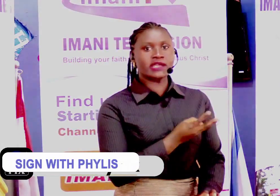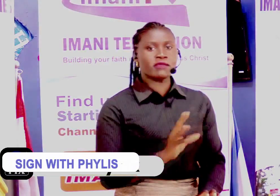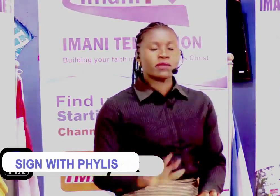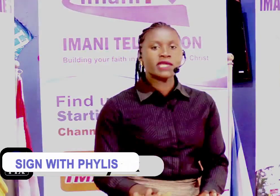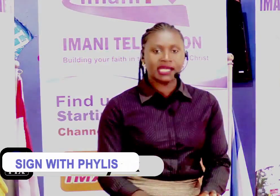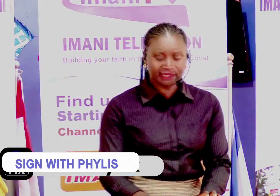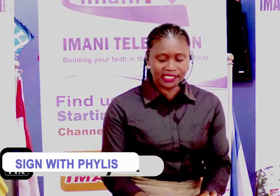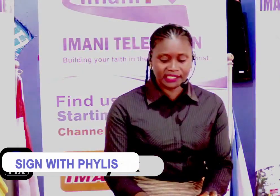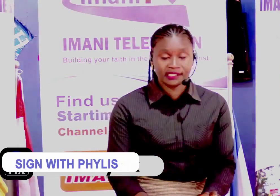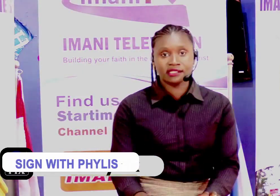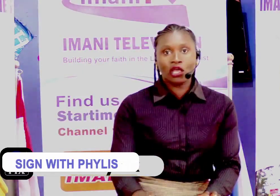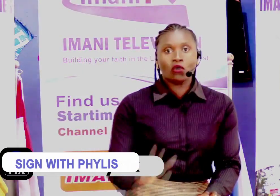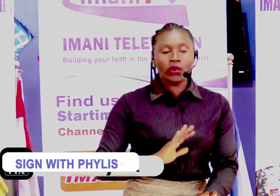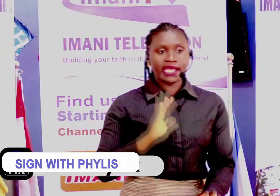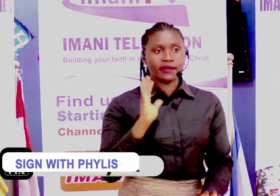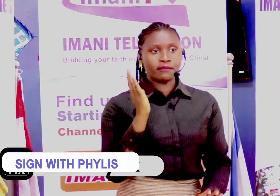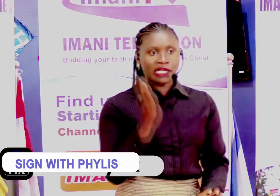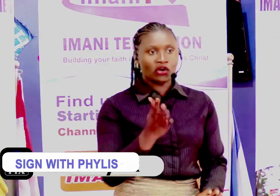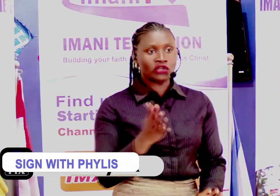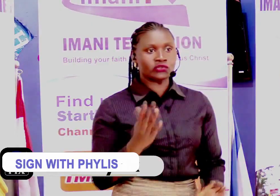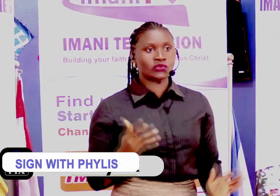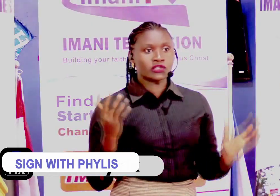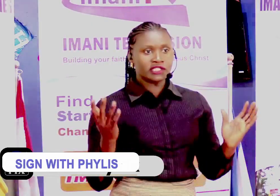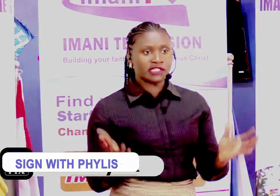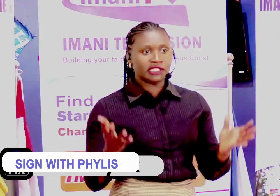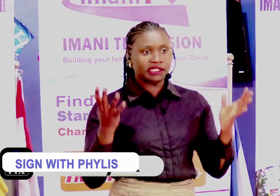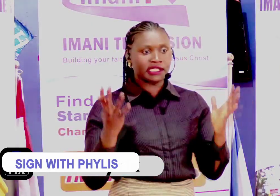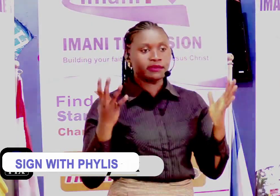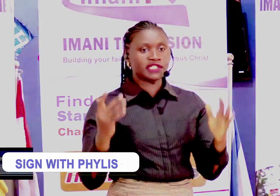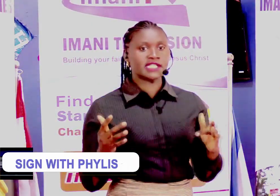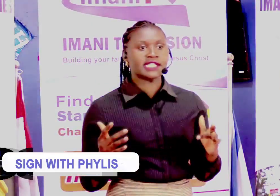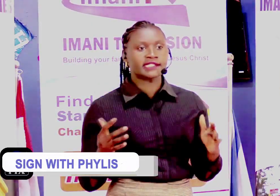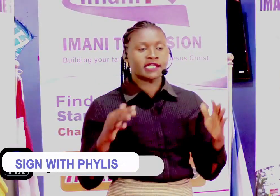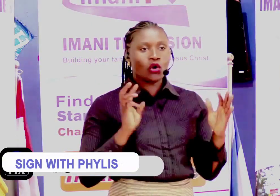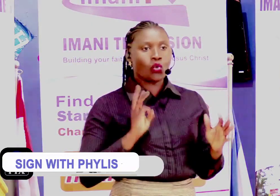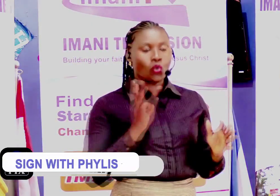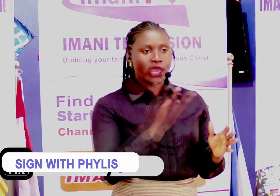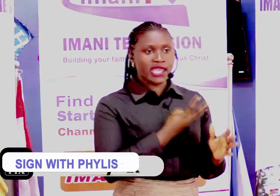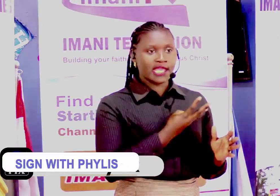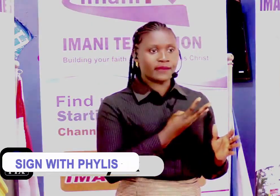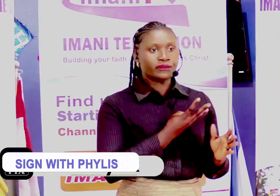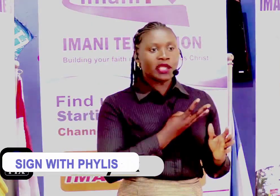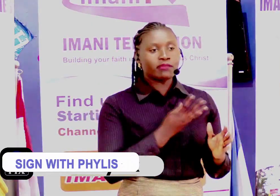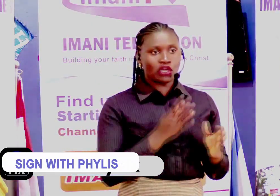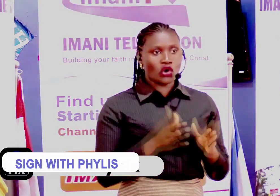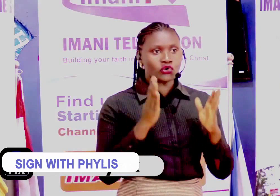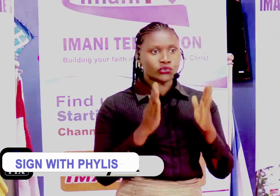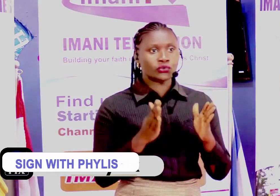maybe in a sentence, we belong to Team Jesus. We belong to